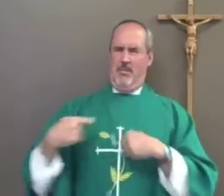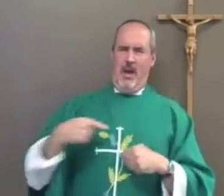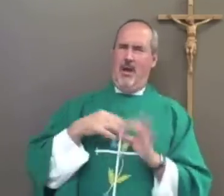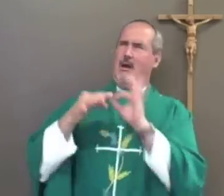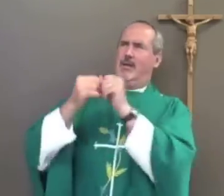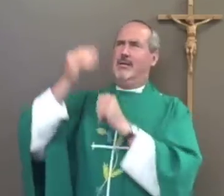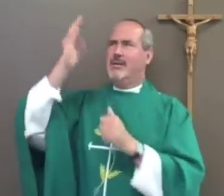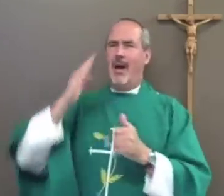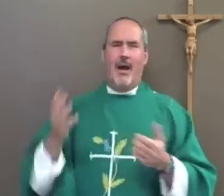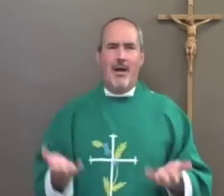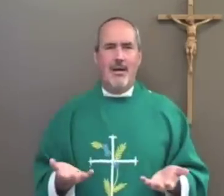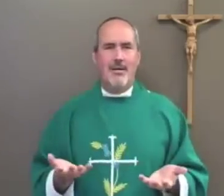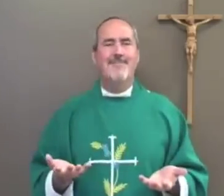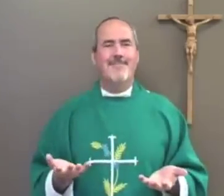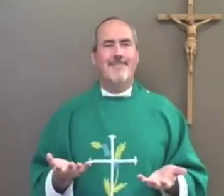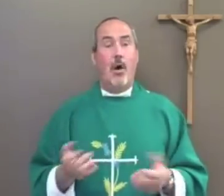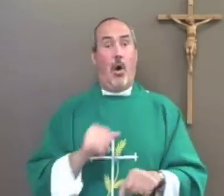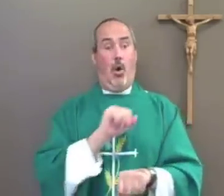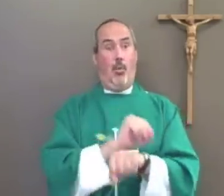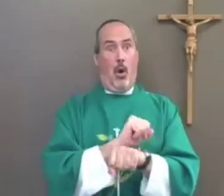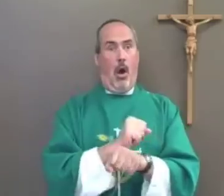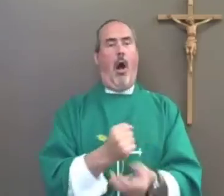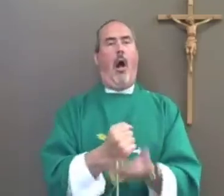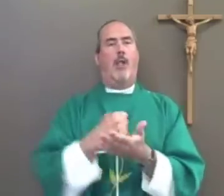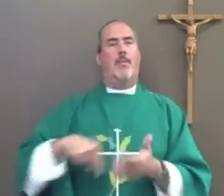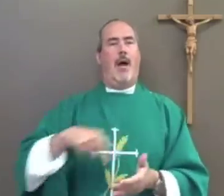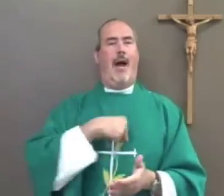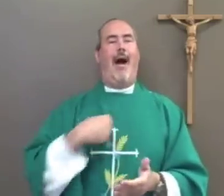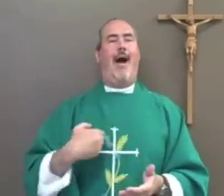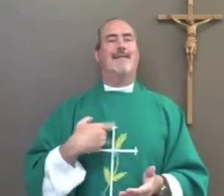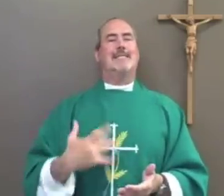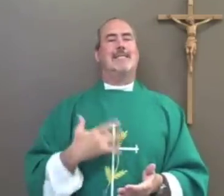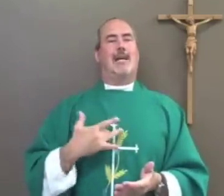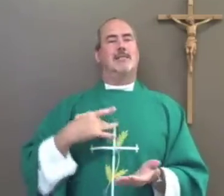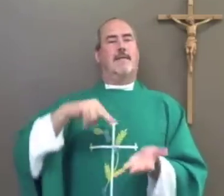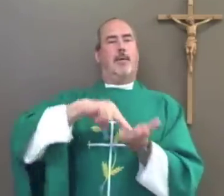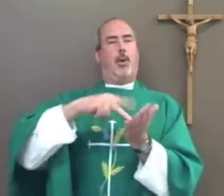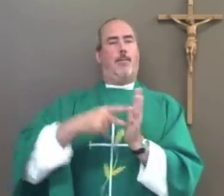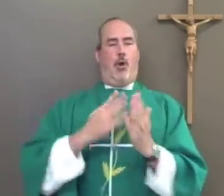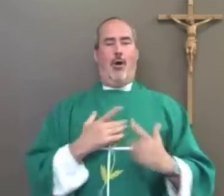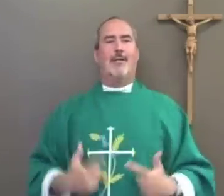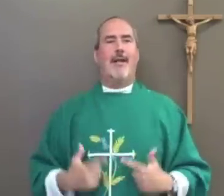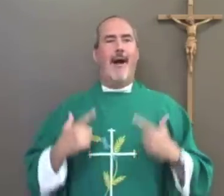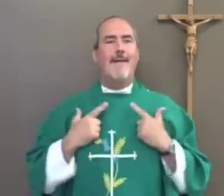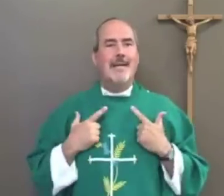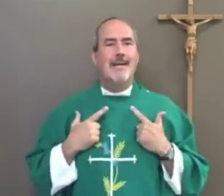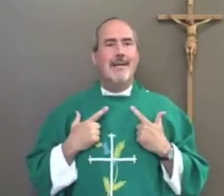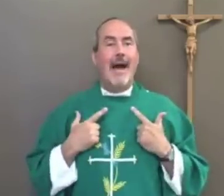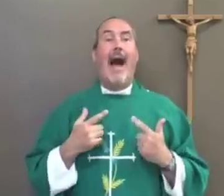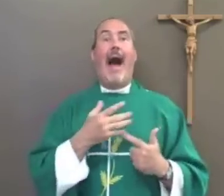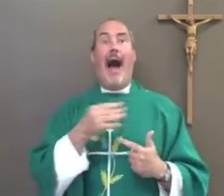Now, how does work help us get closer to God? Well, work helps us because it gives us a sense of purpose in our